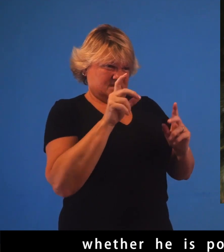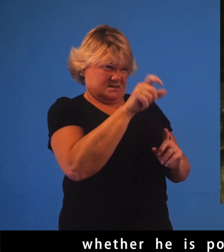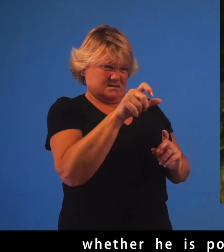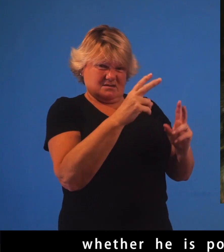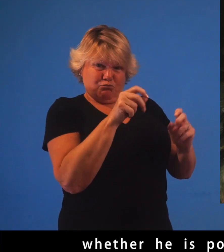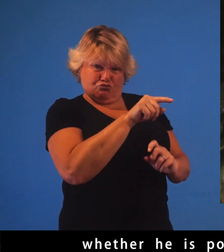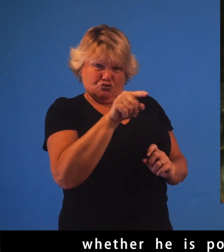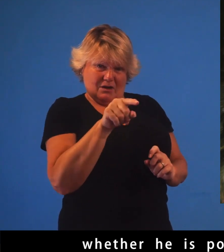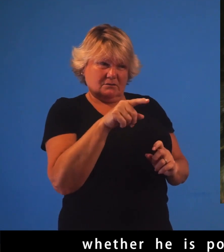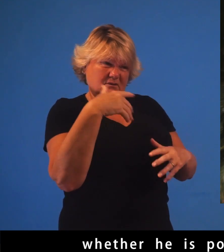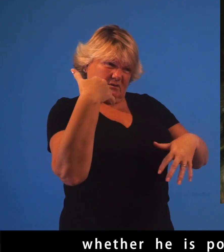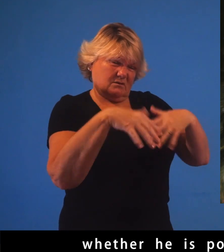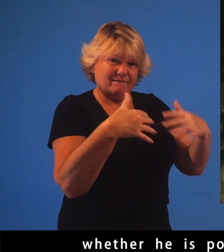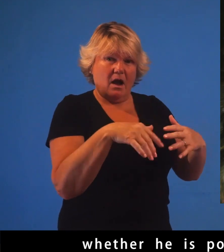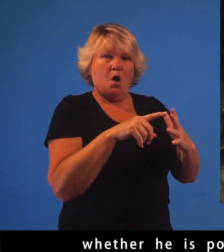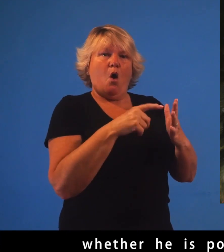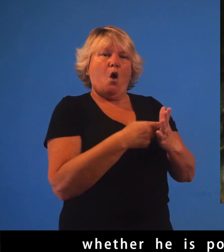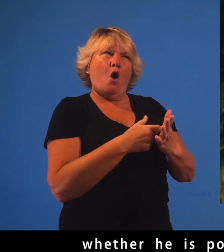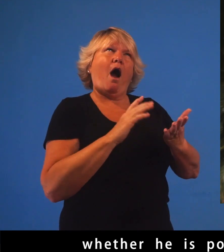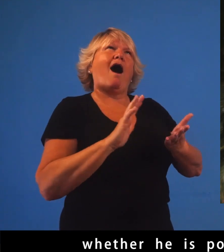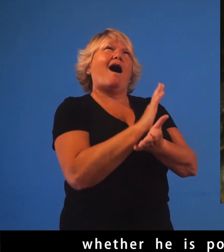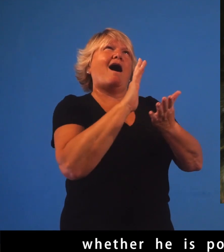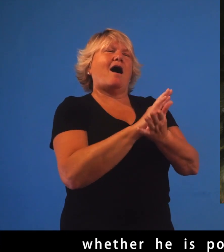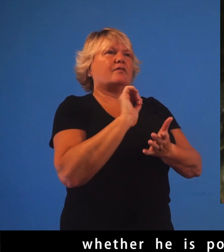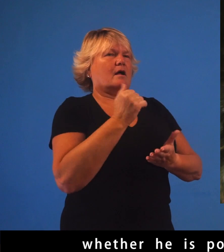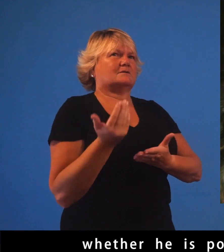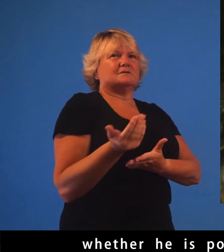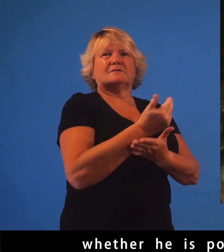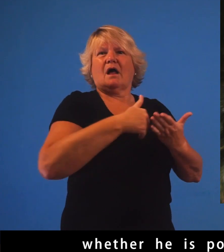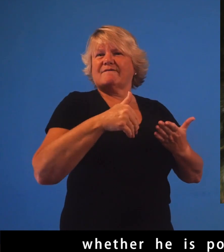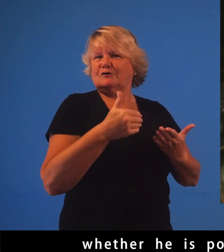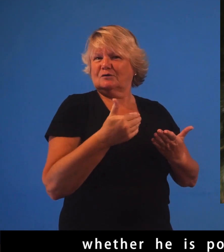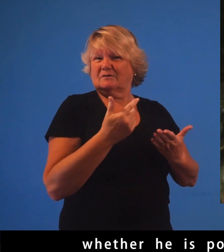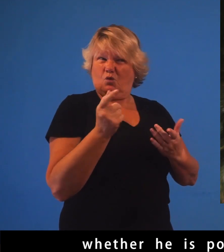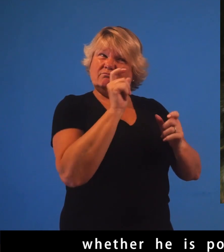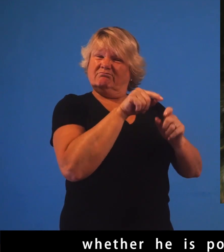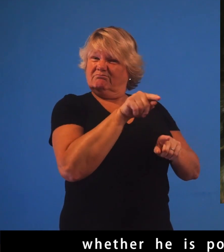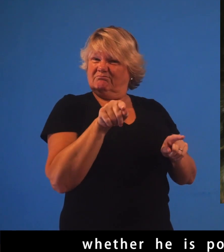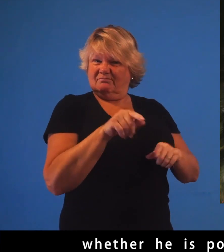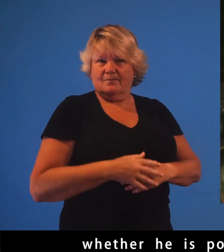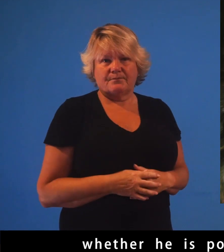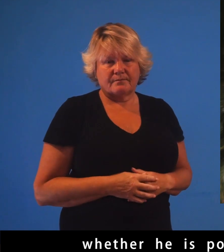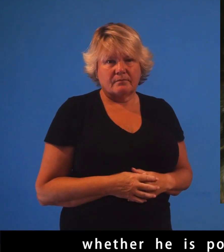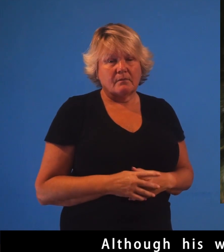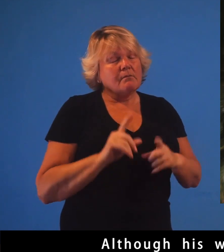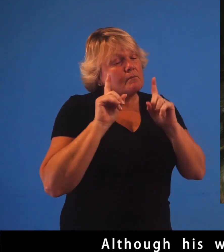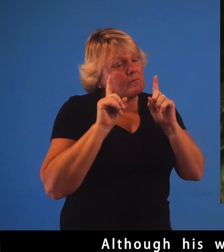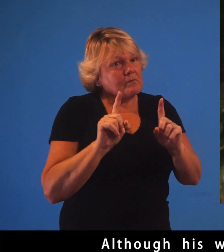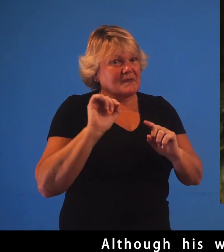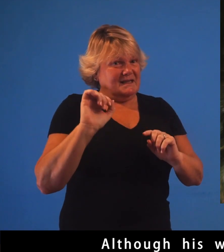Whether he's portraying the suffering of his subjects or rejoicing in their salvation.